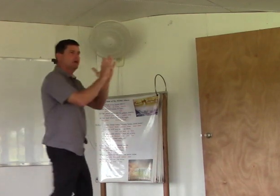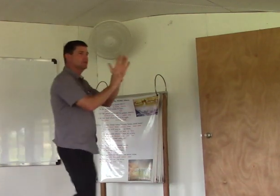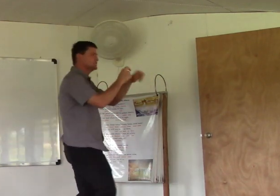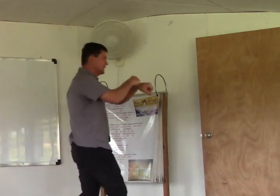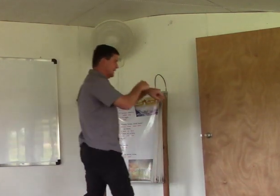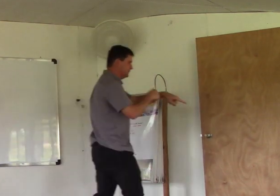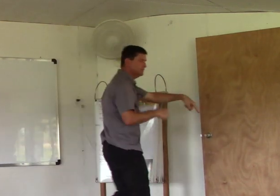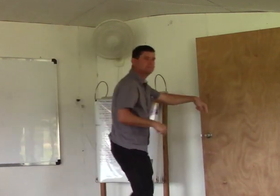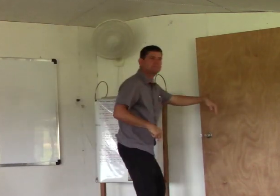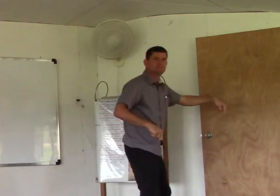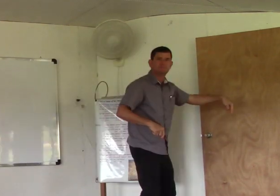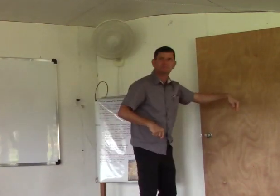Aaron's time,